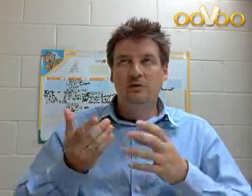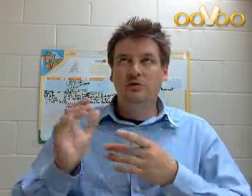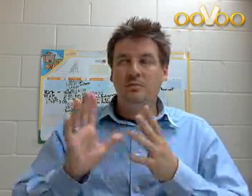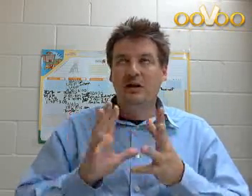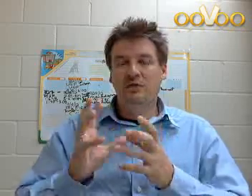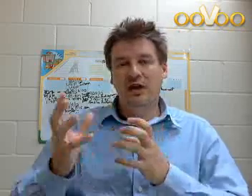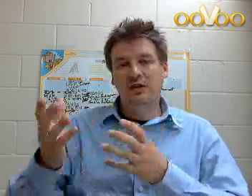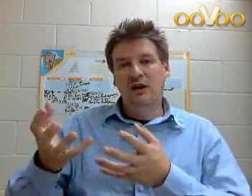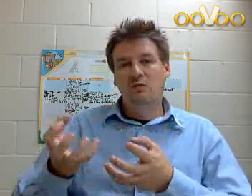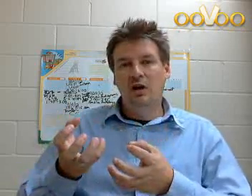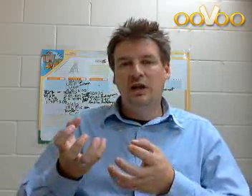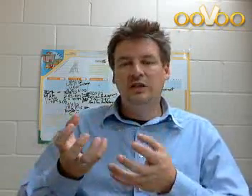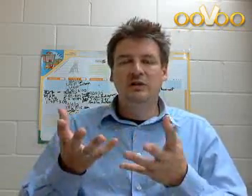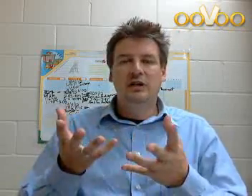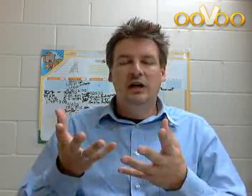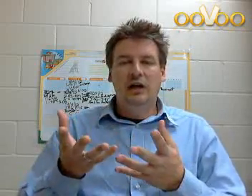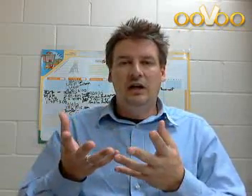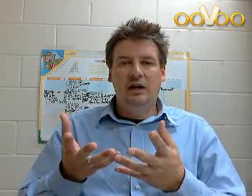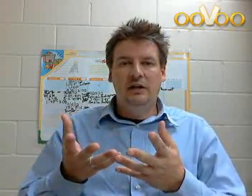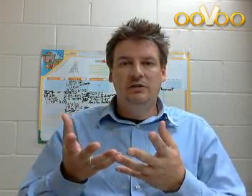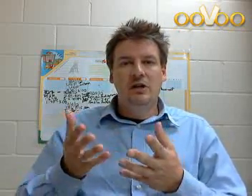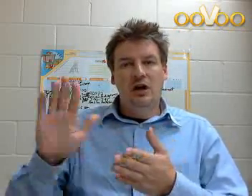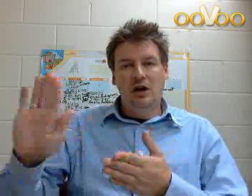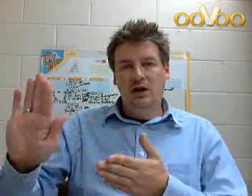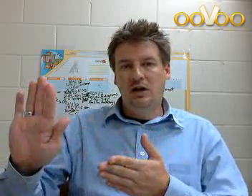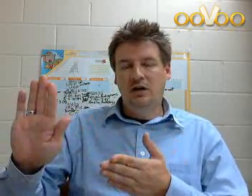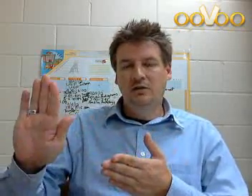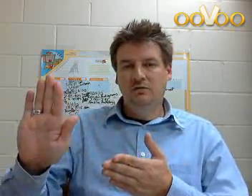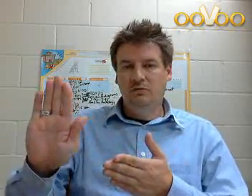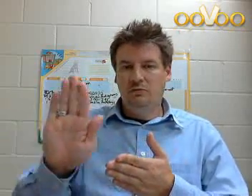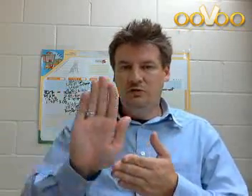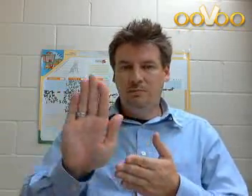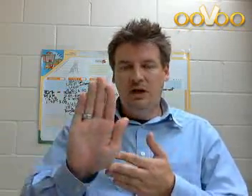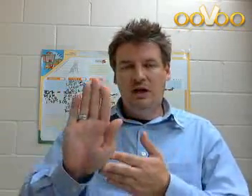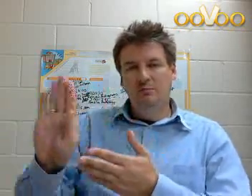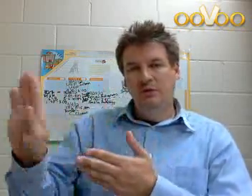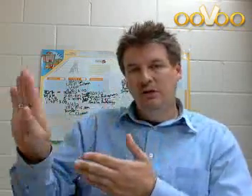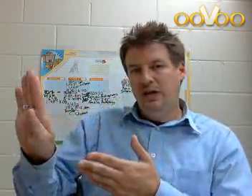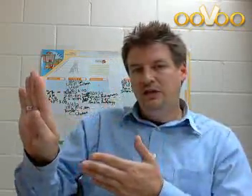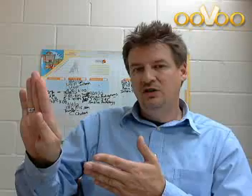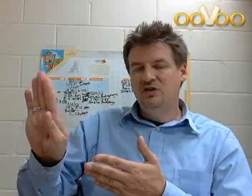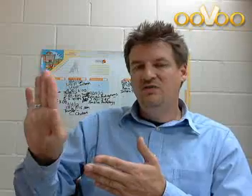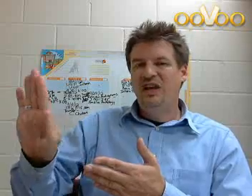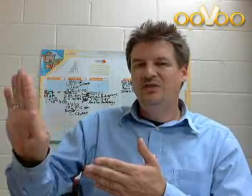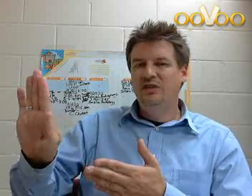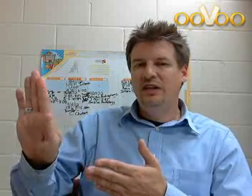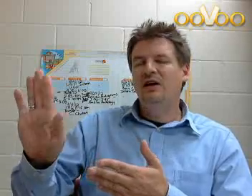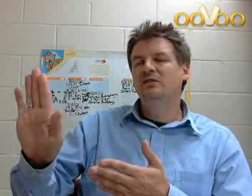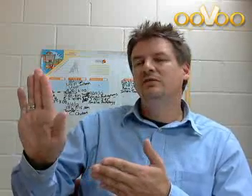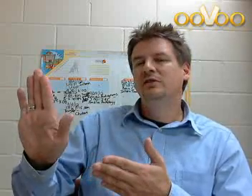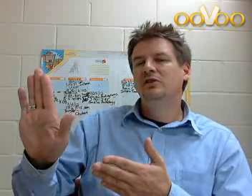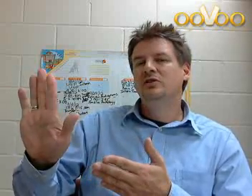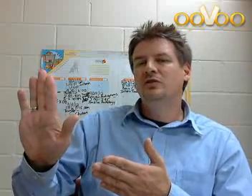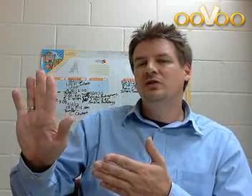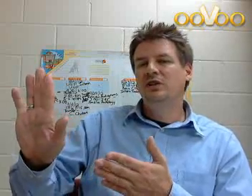introduce my friend. I want. Her was your palm, and you're just facing it out. So you're giving